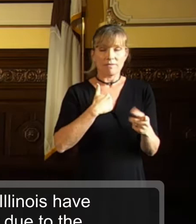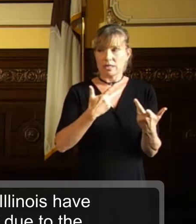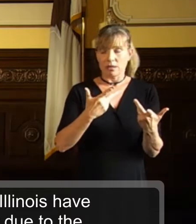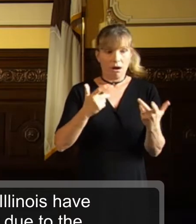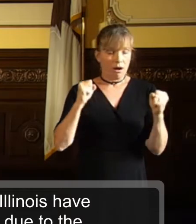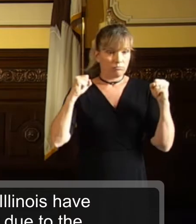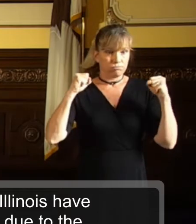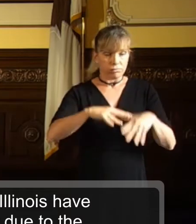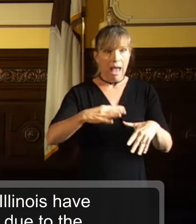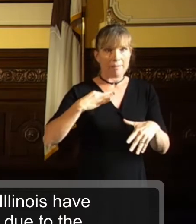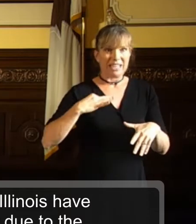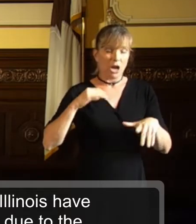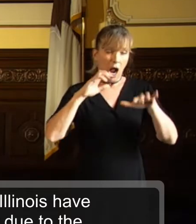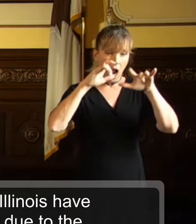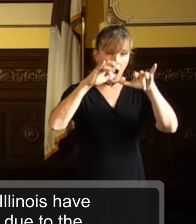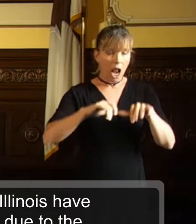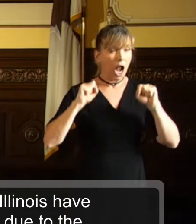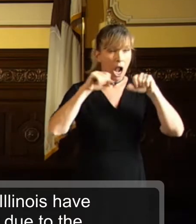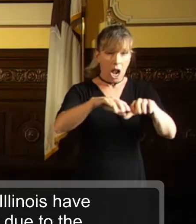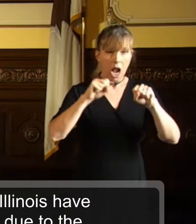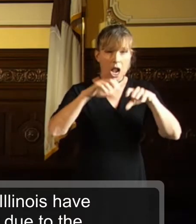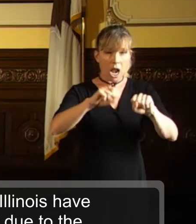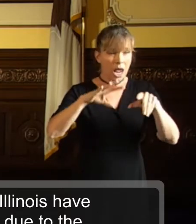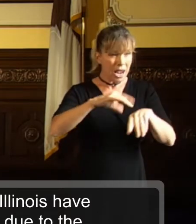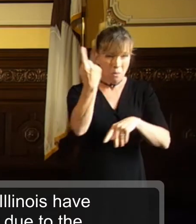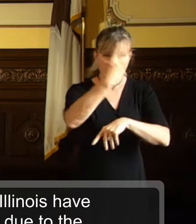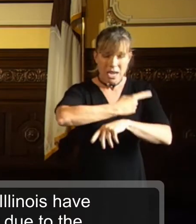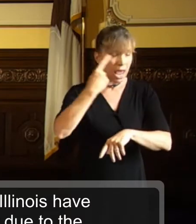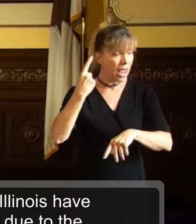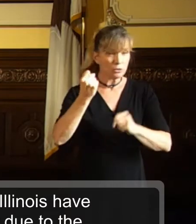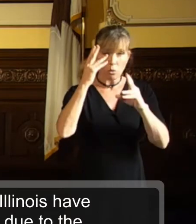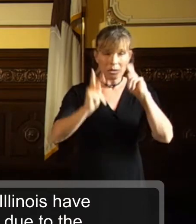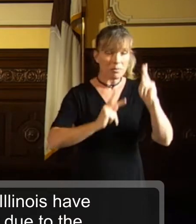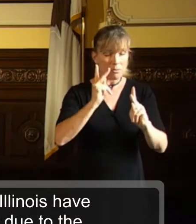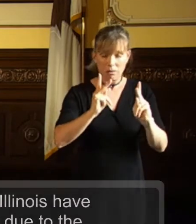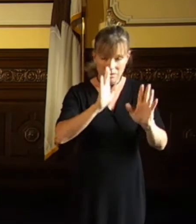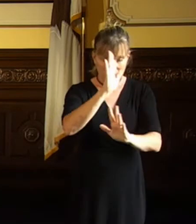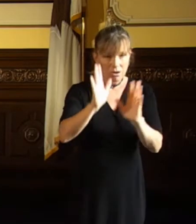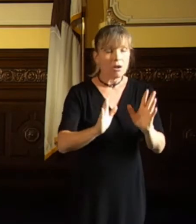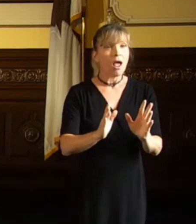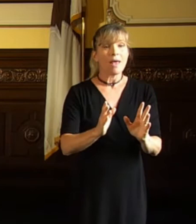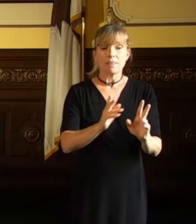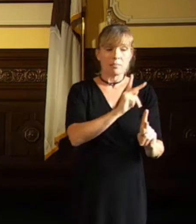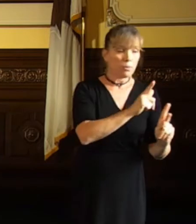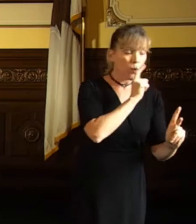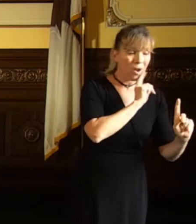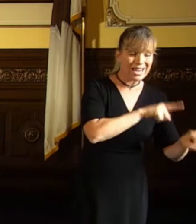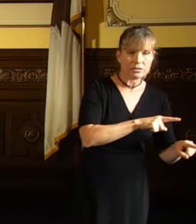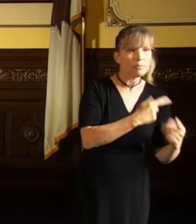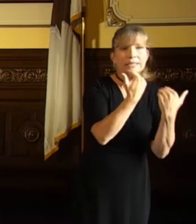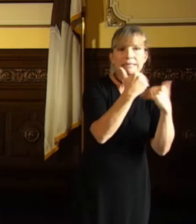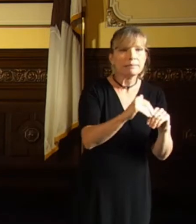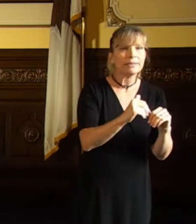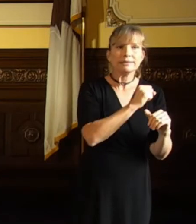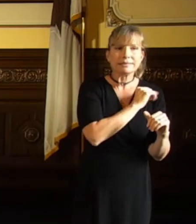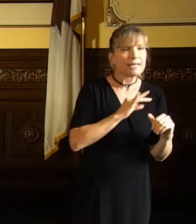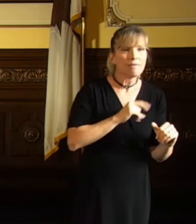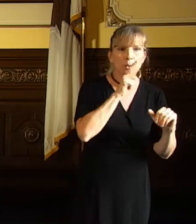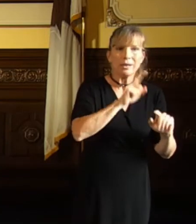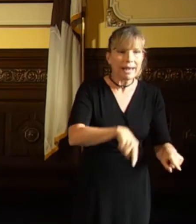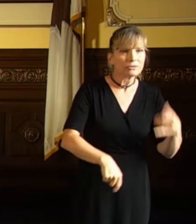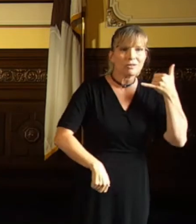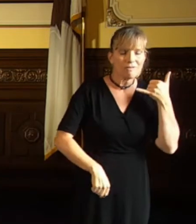of applications that come in a single day, the number of people answering the phone, there's only a certain number of people who